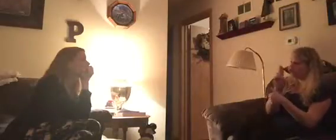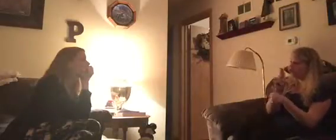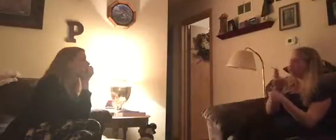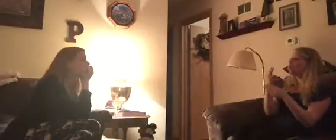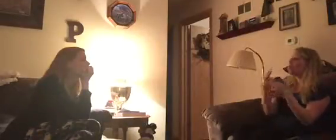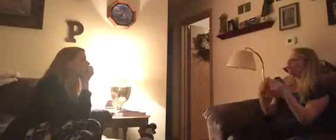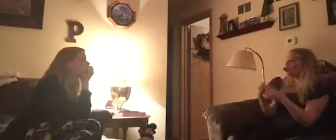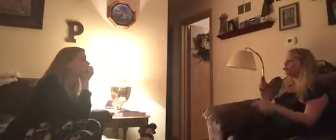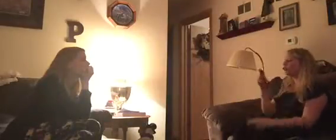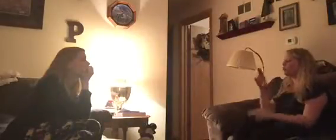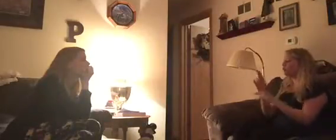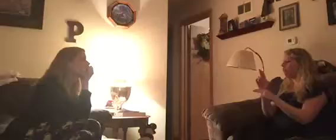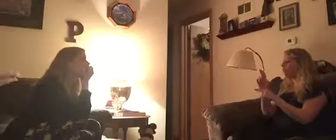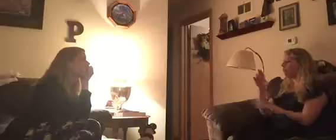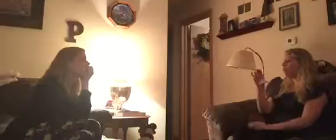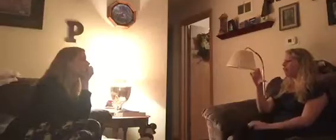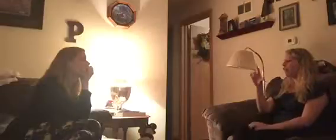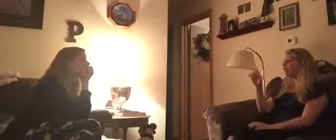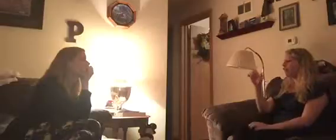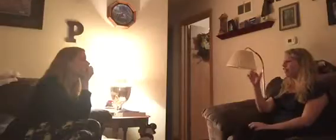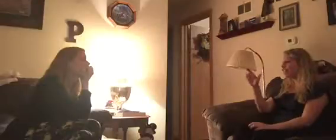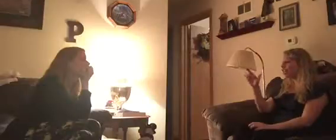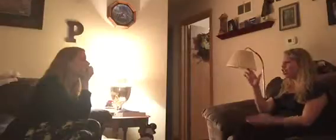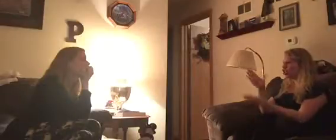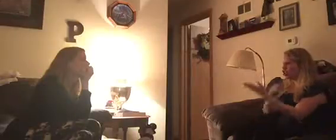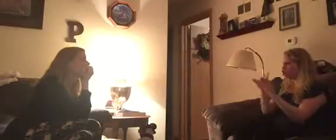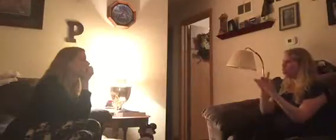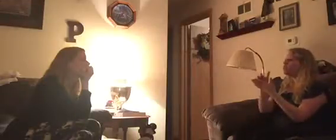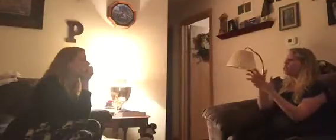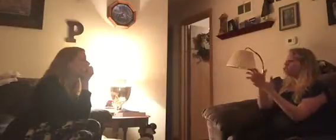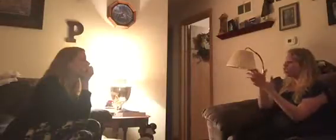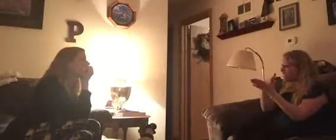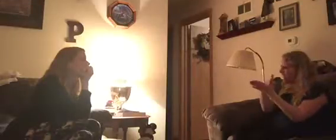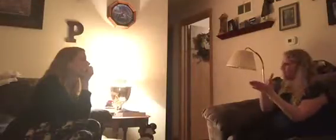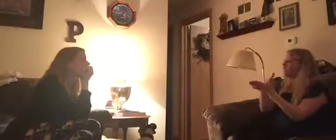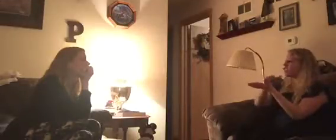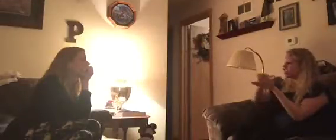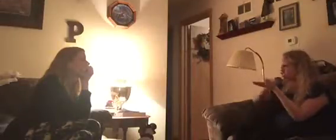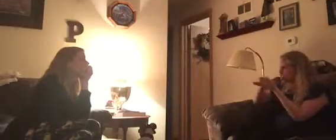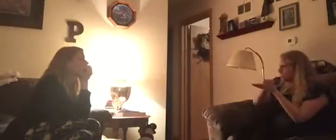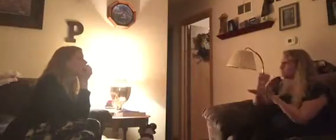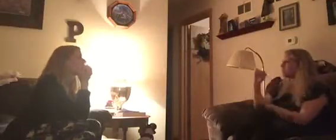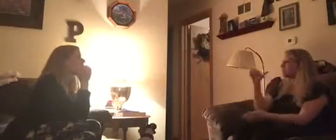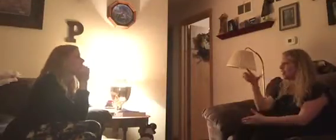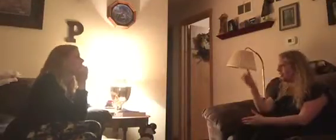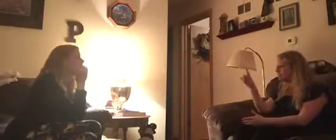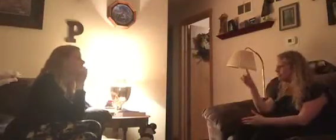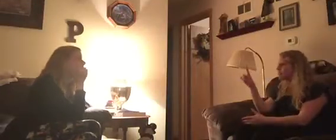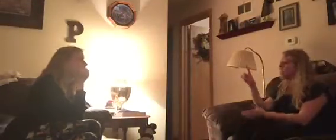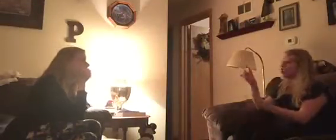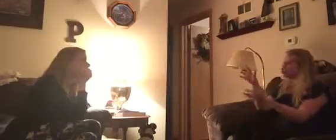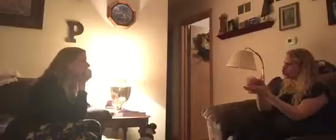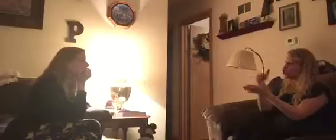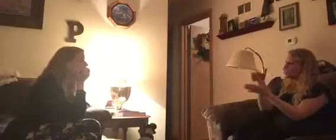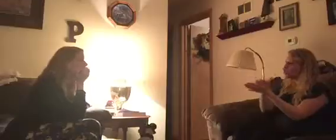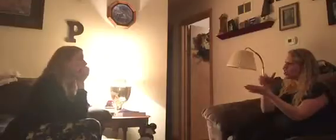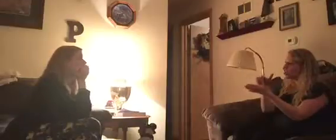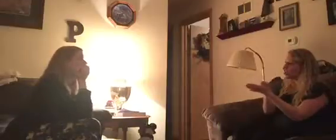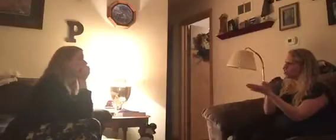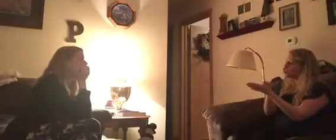the top. You have to scuff that. You have to use something to basically to scratch it out.